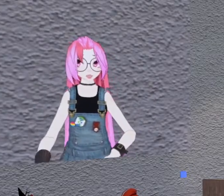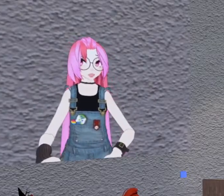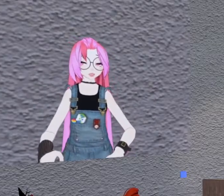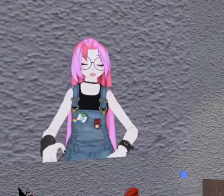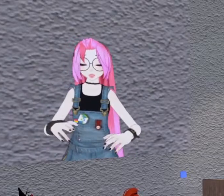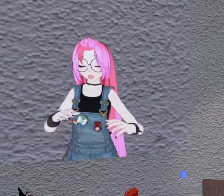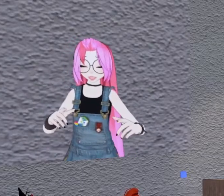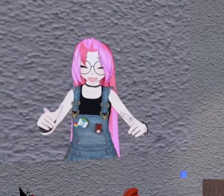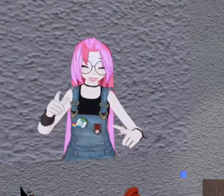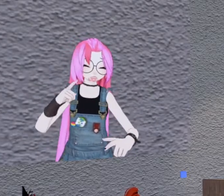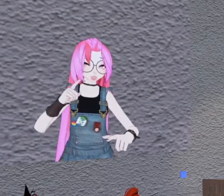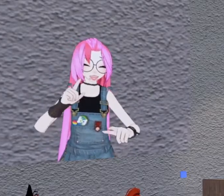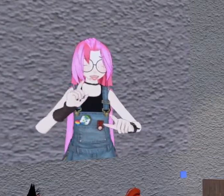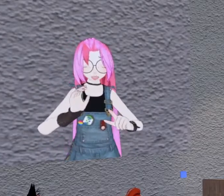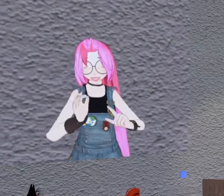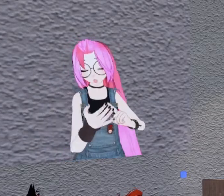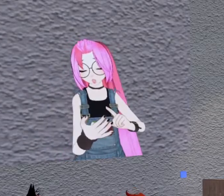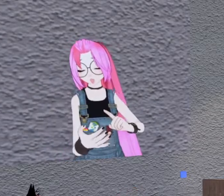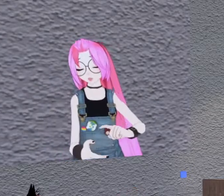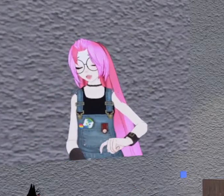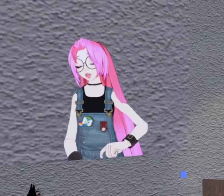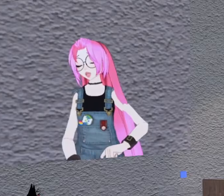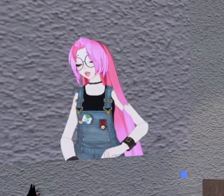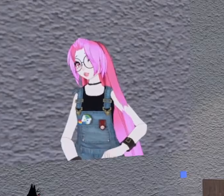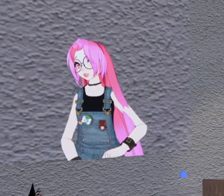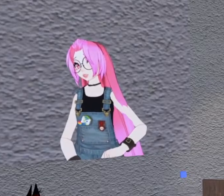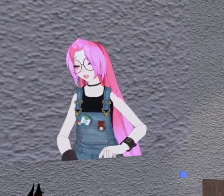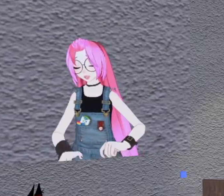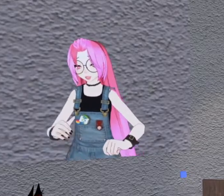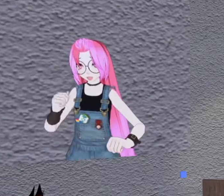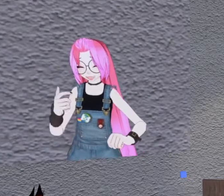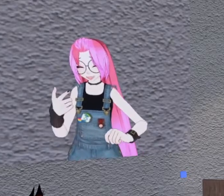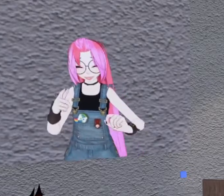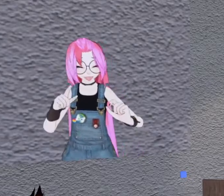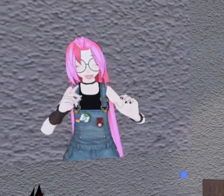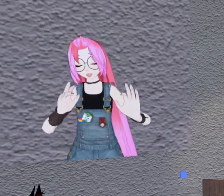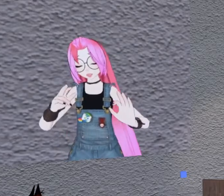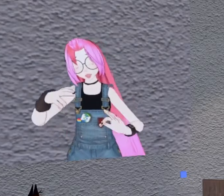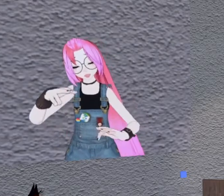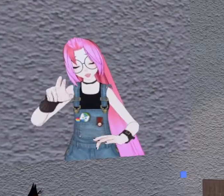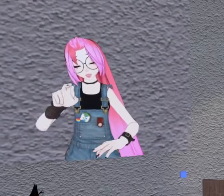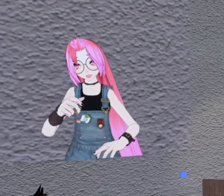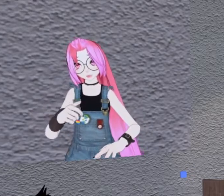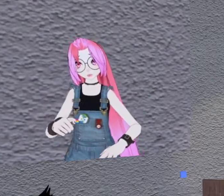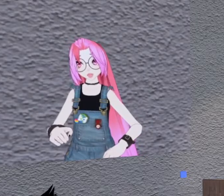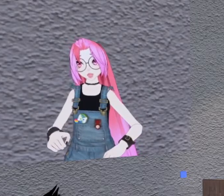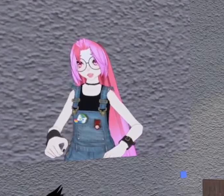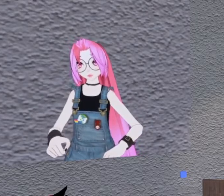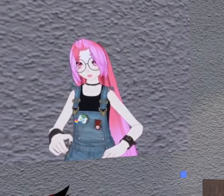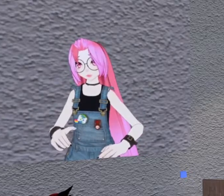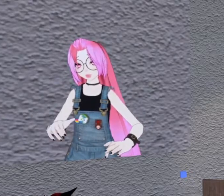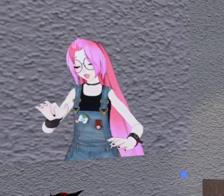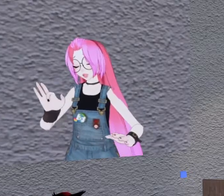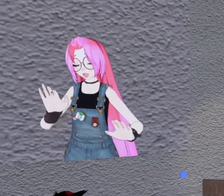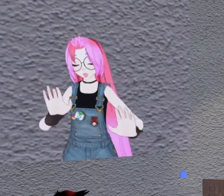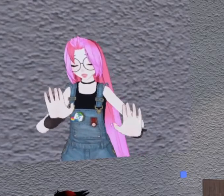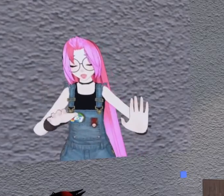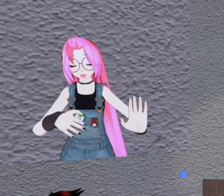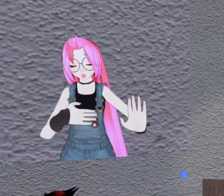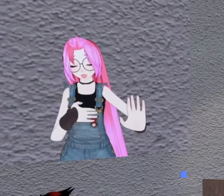a huge part of deaf American culture. And just in general, it's got amazing programs. But yeah, I feel like I